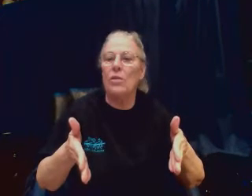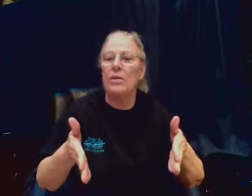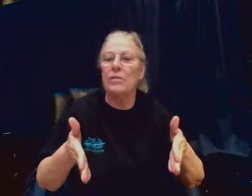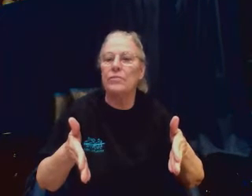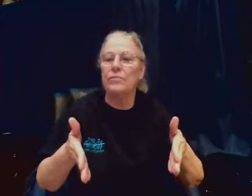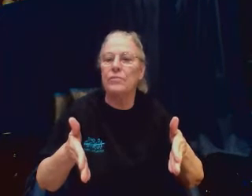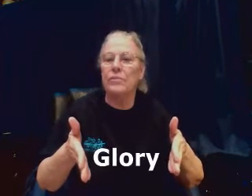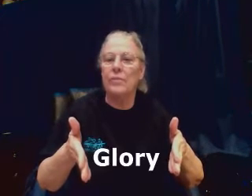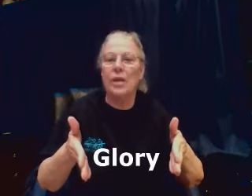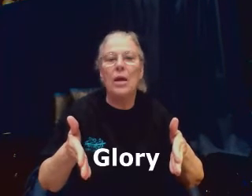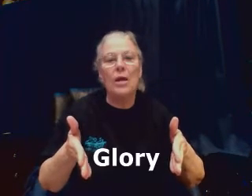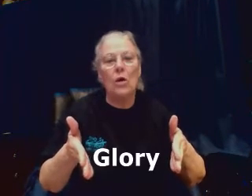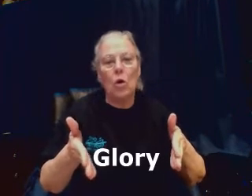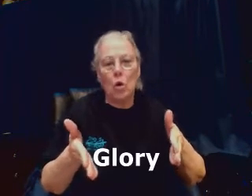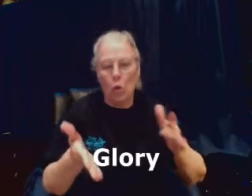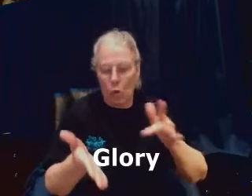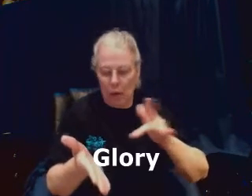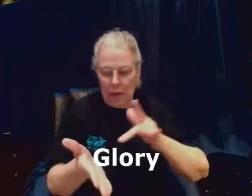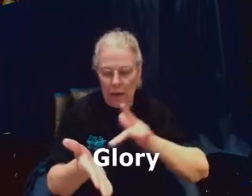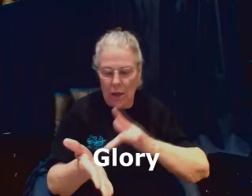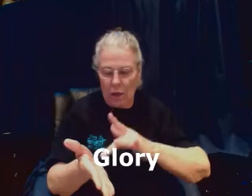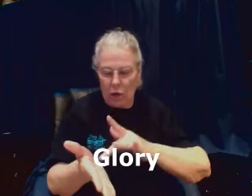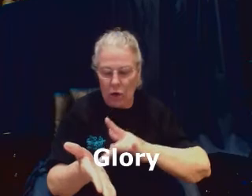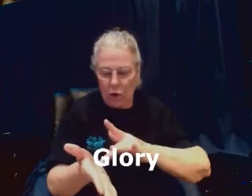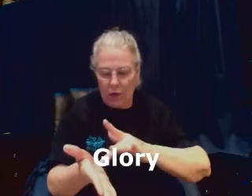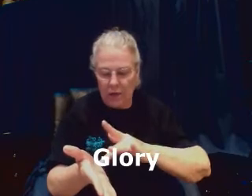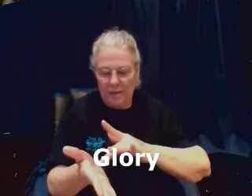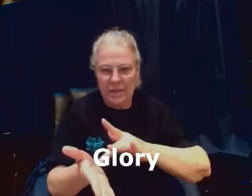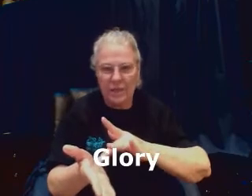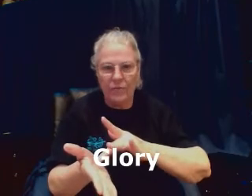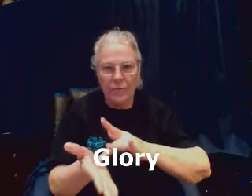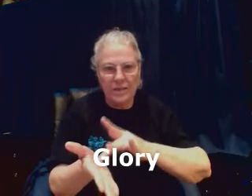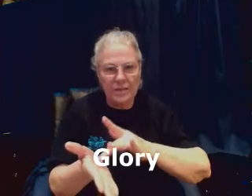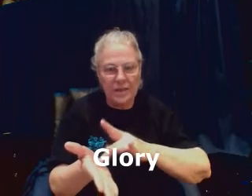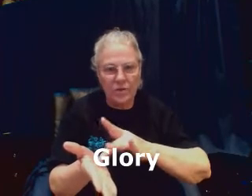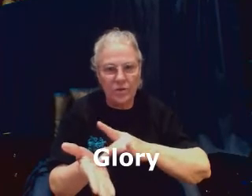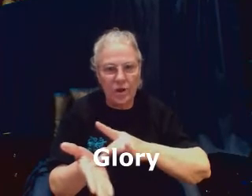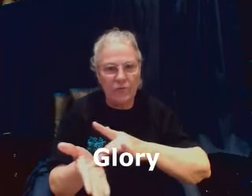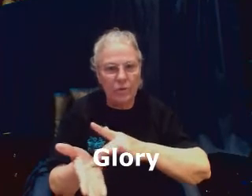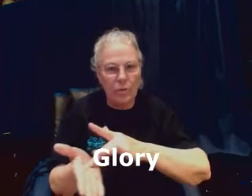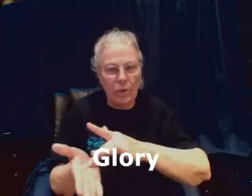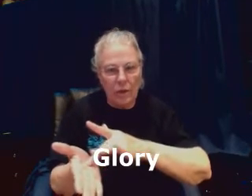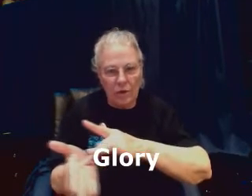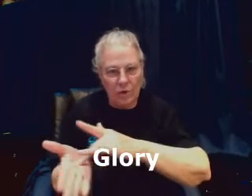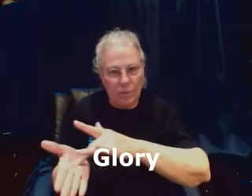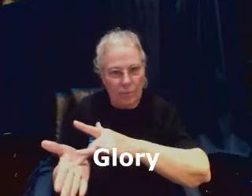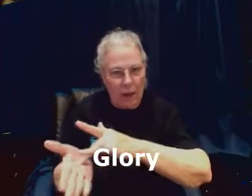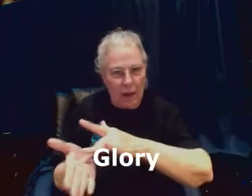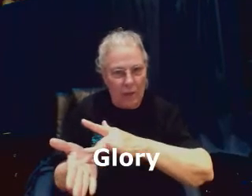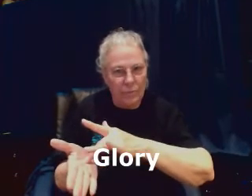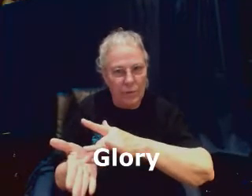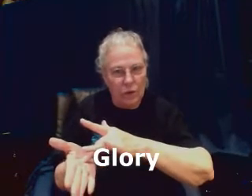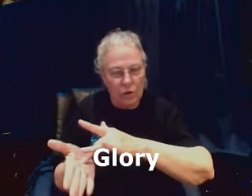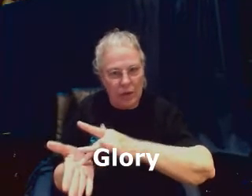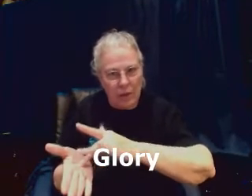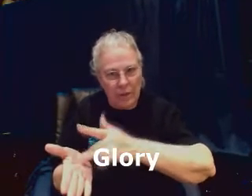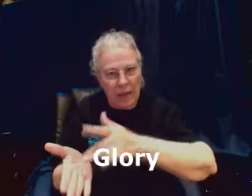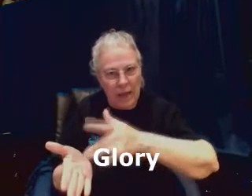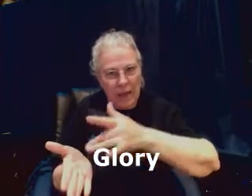there. Glory, you're going to see from the center of your palm, your dominant hand